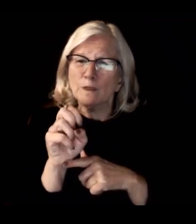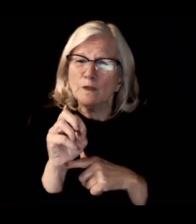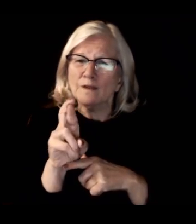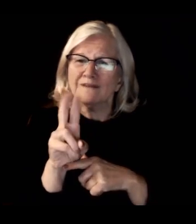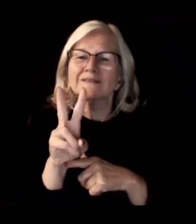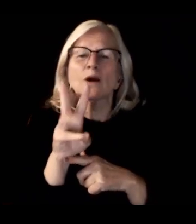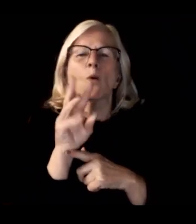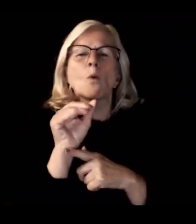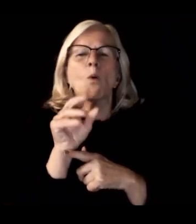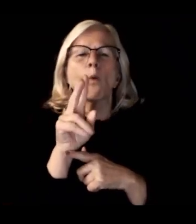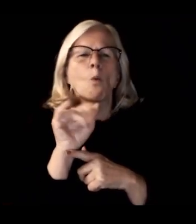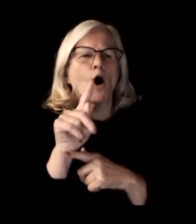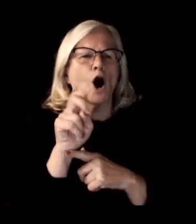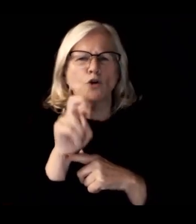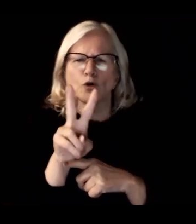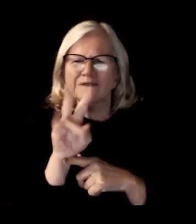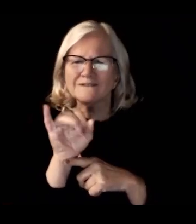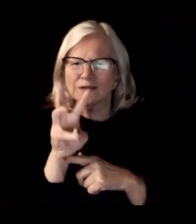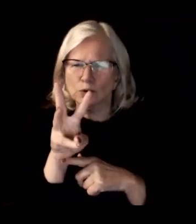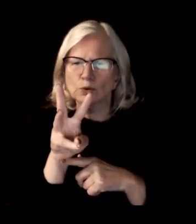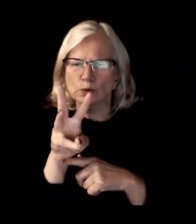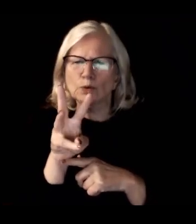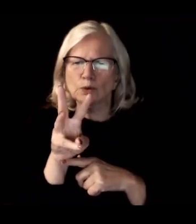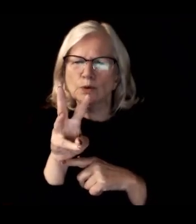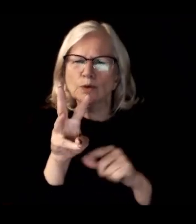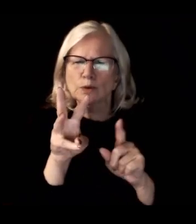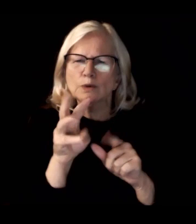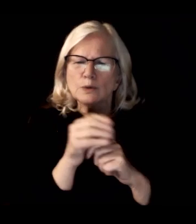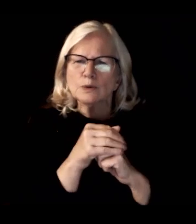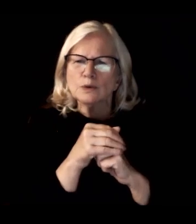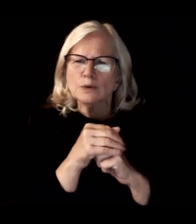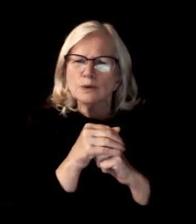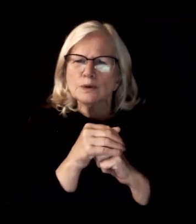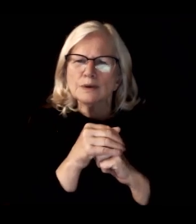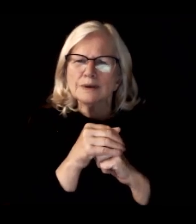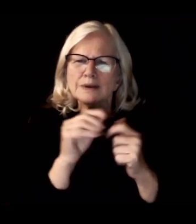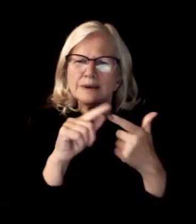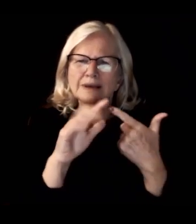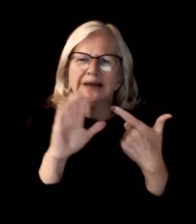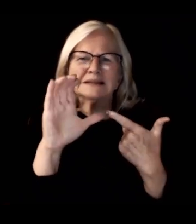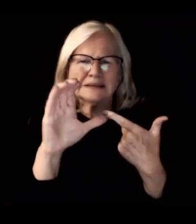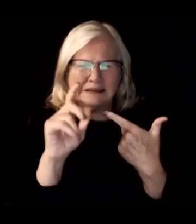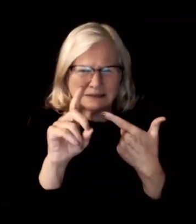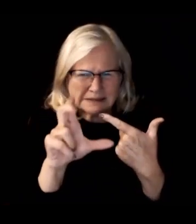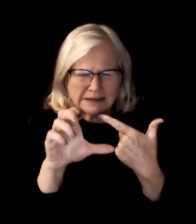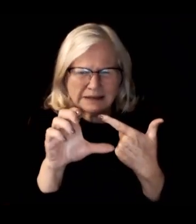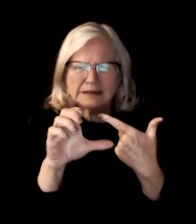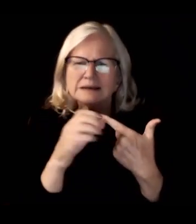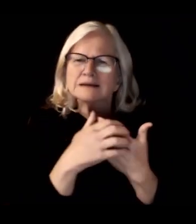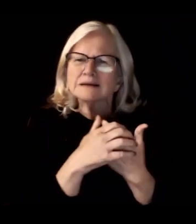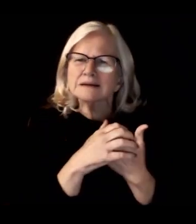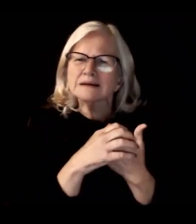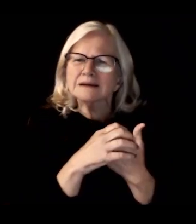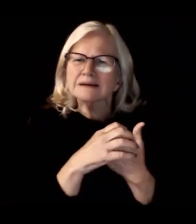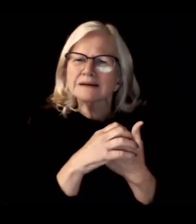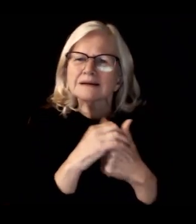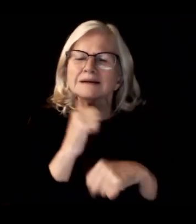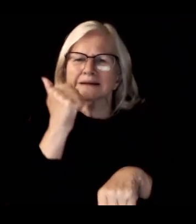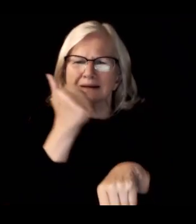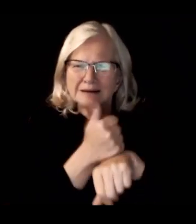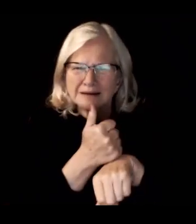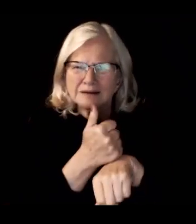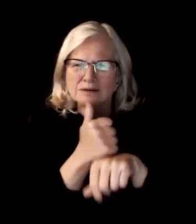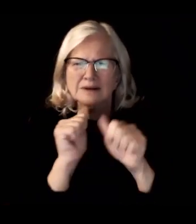Disease Control, imposed rules on how families could interact and communicate with residents in light of the spread